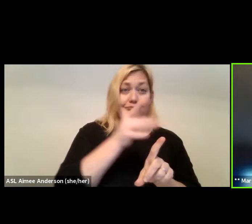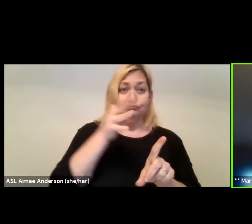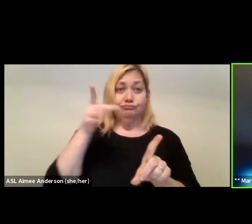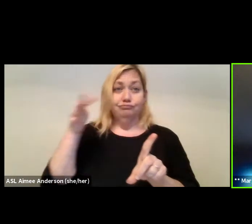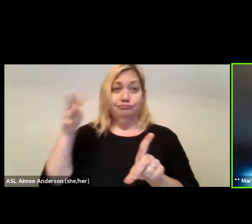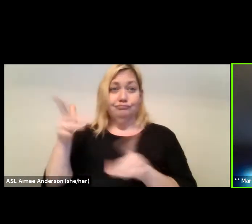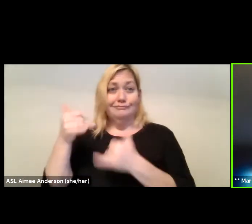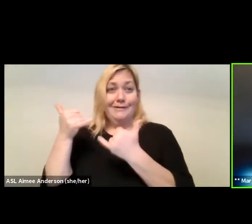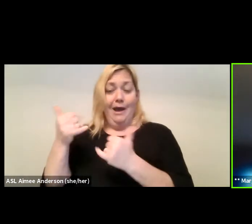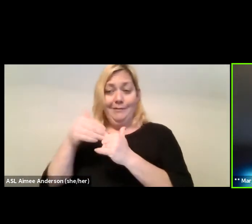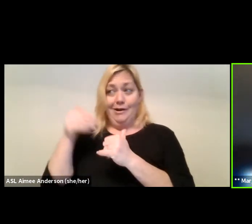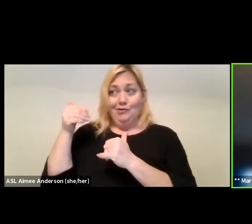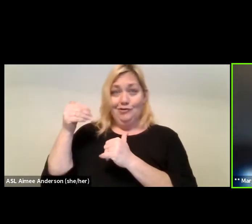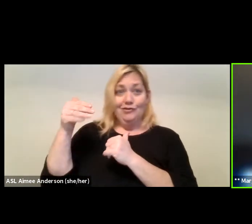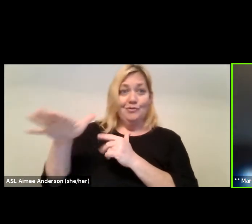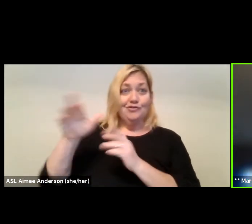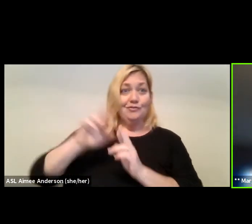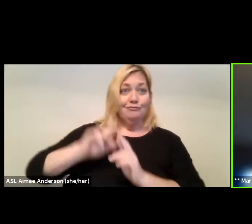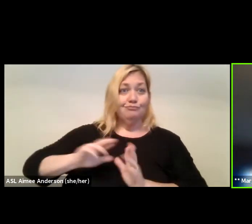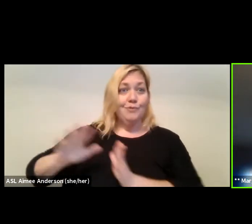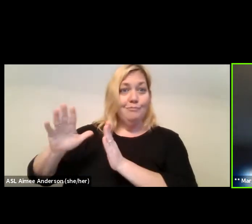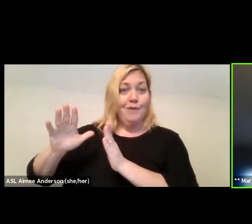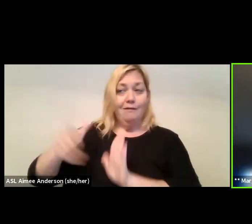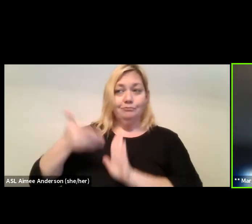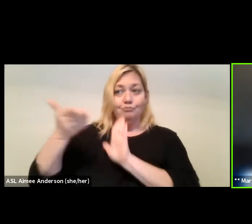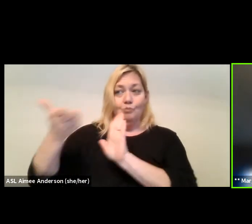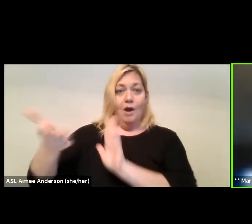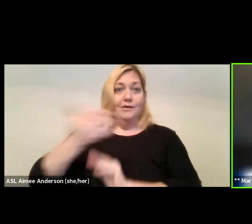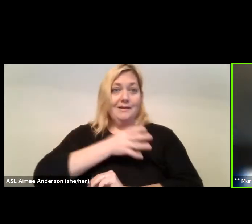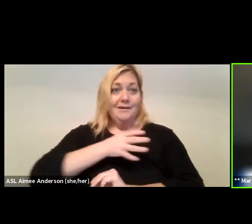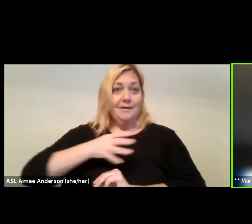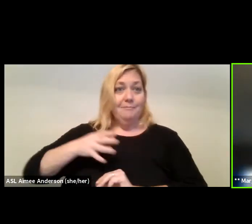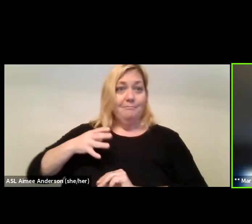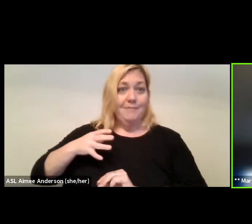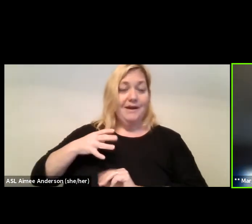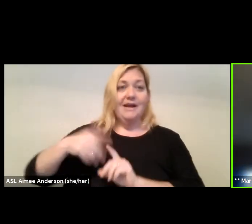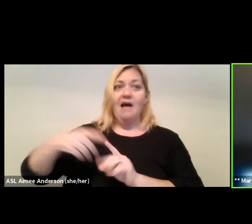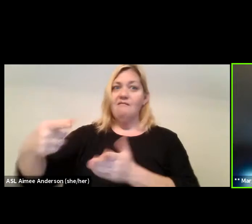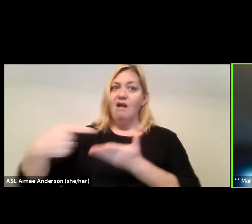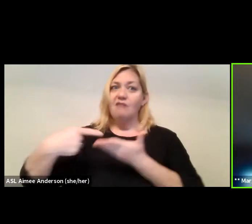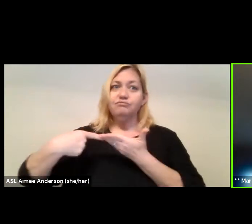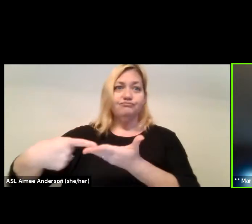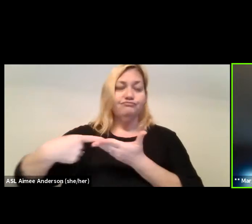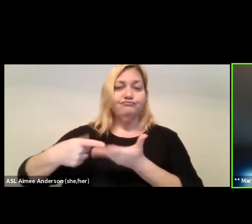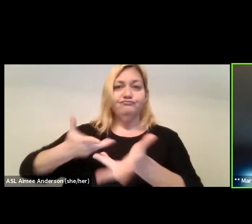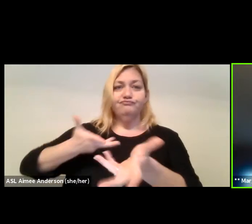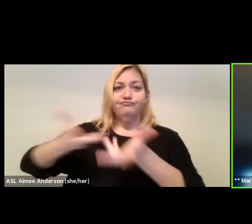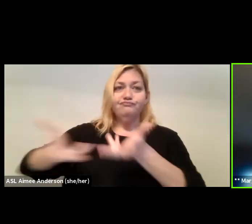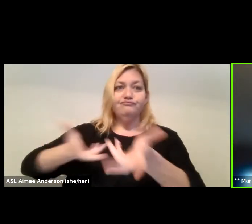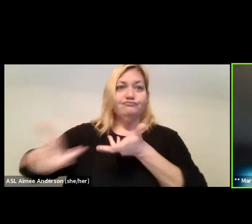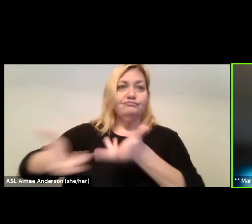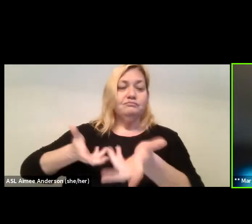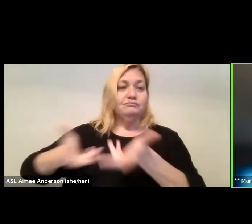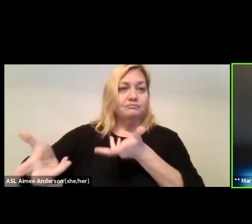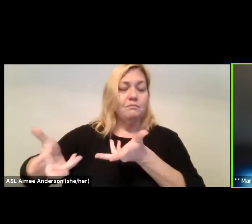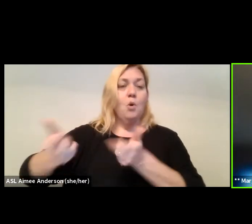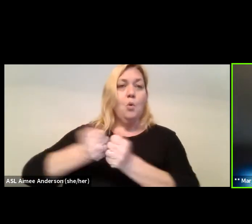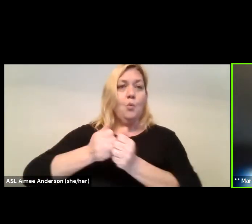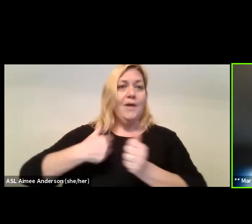our submission prepared, brought to the committee, engaged in a lot of conversation and with